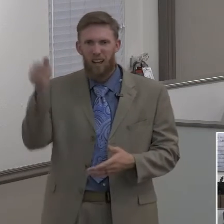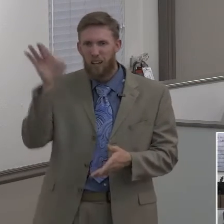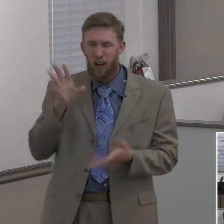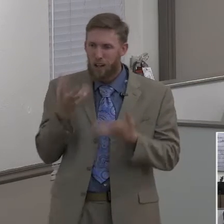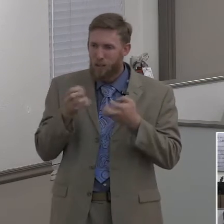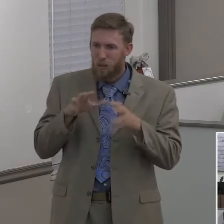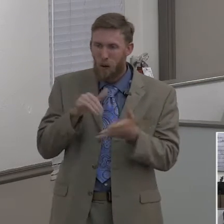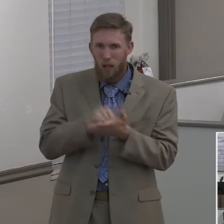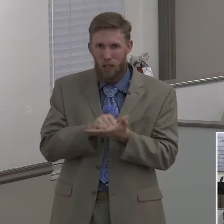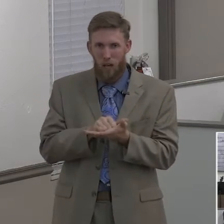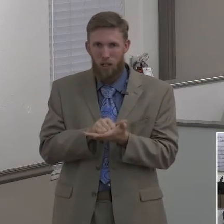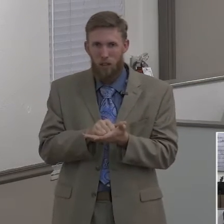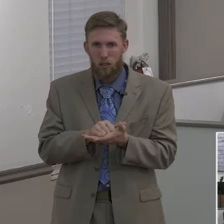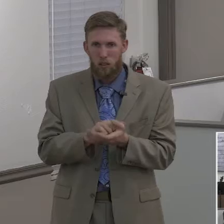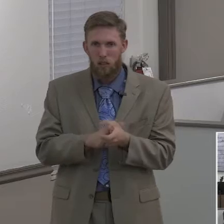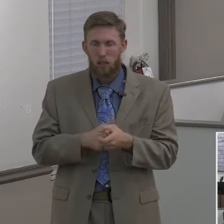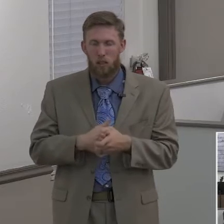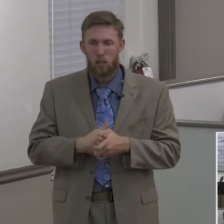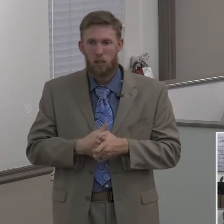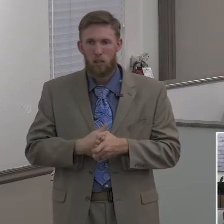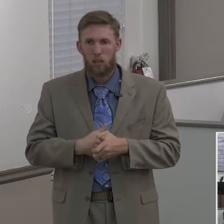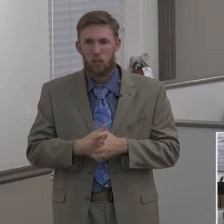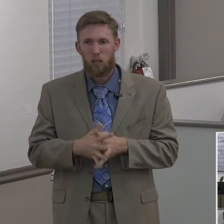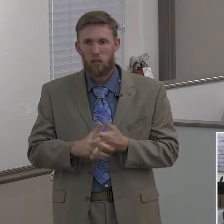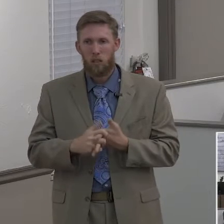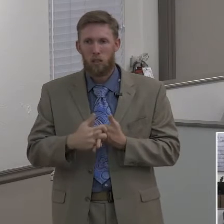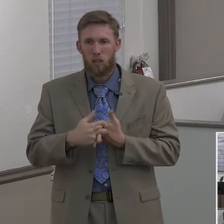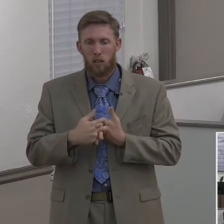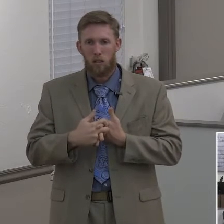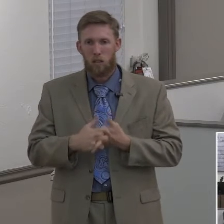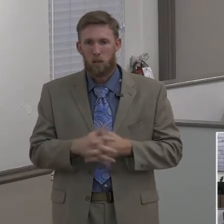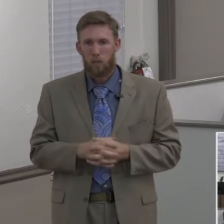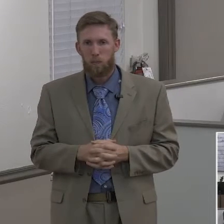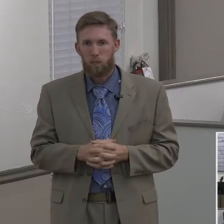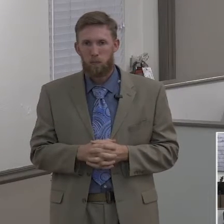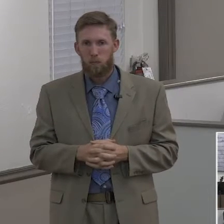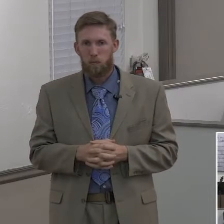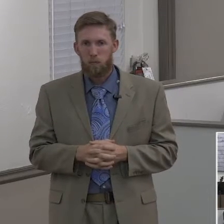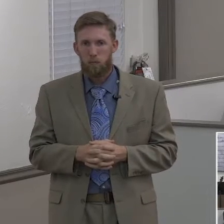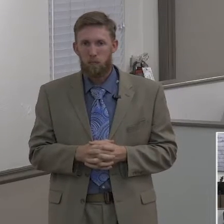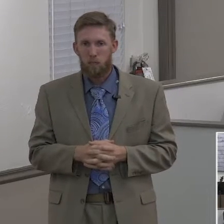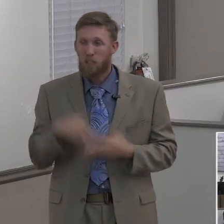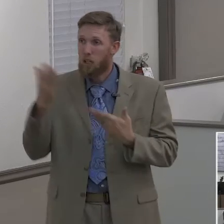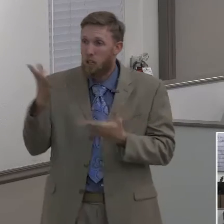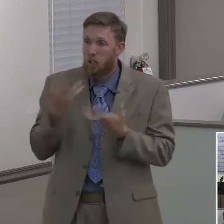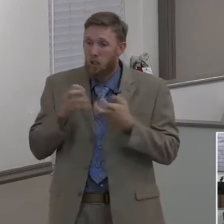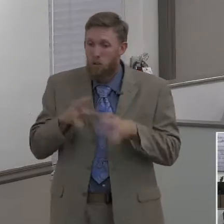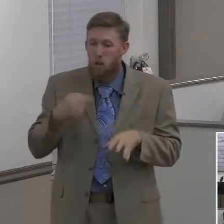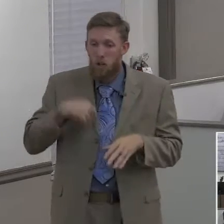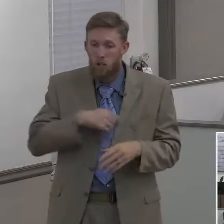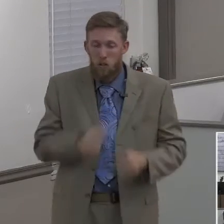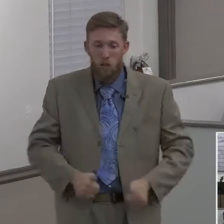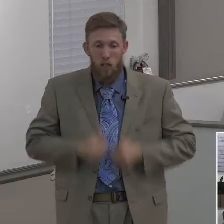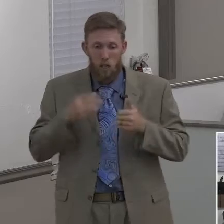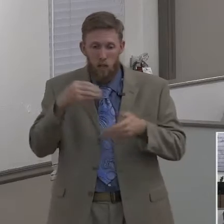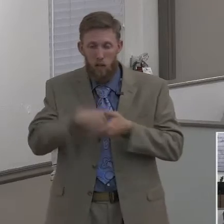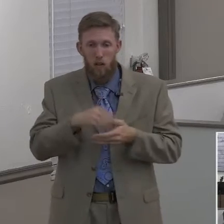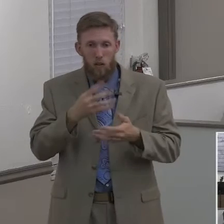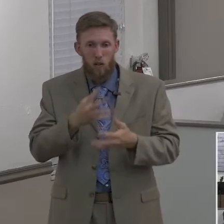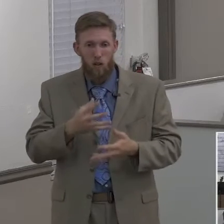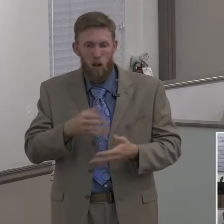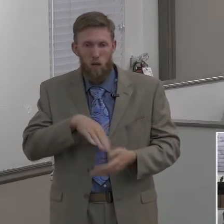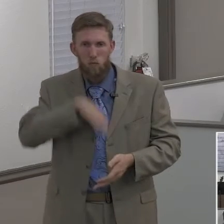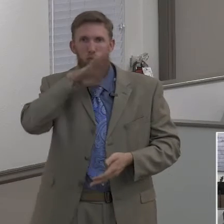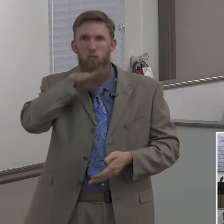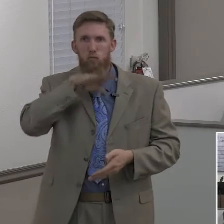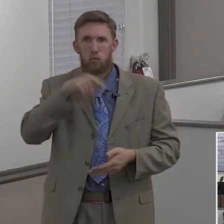God does not want us to live a life of frustration because of where it leads and what it says about us and Him